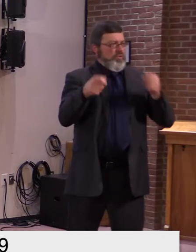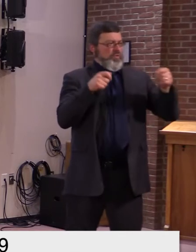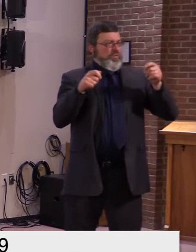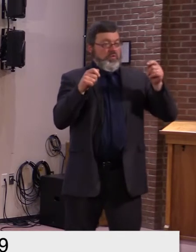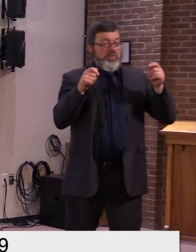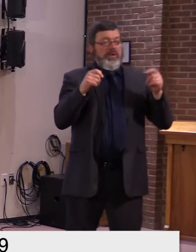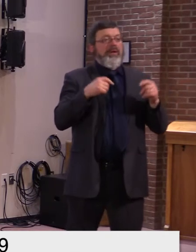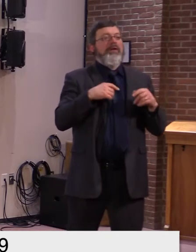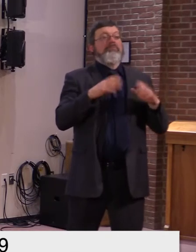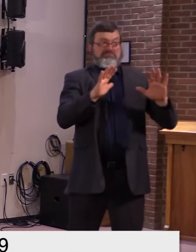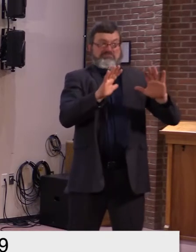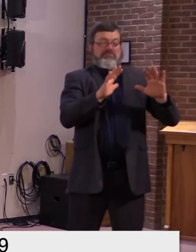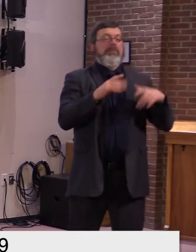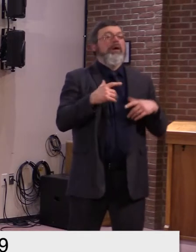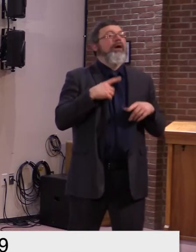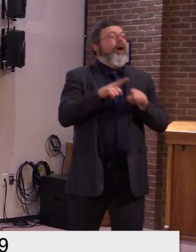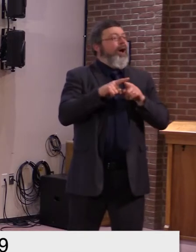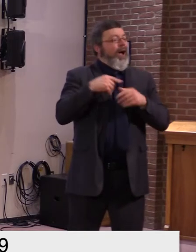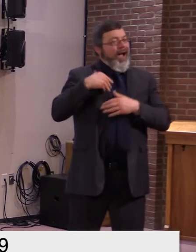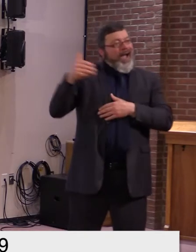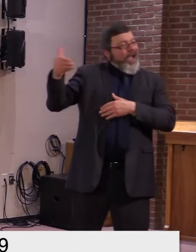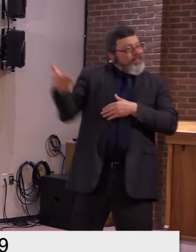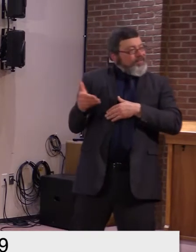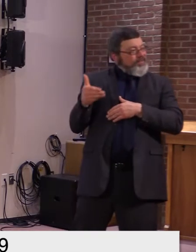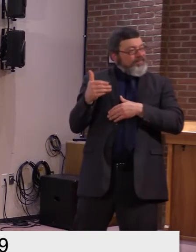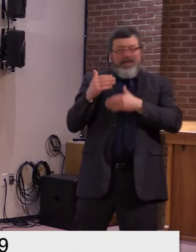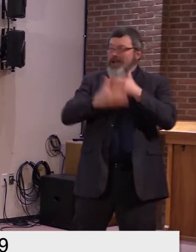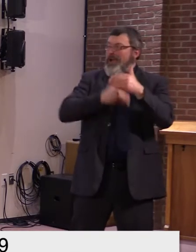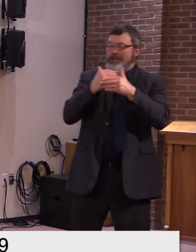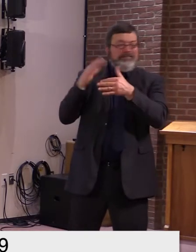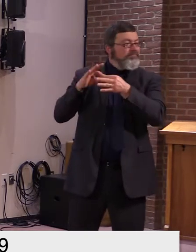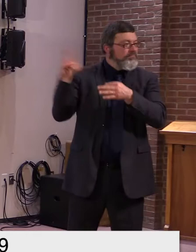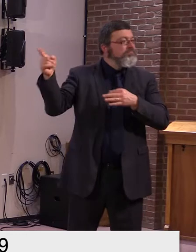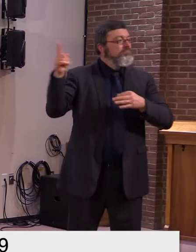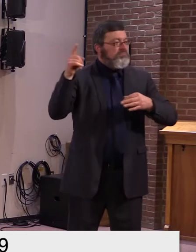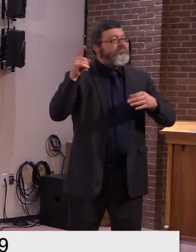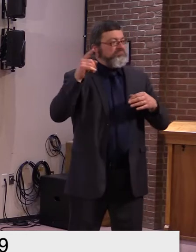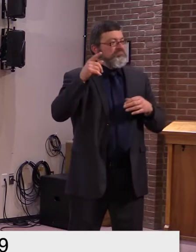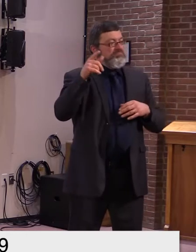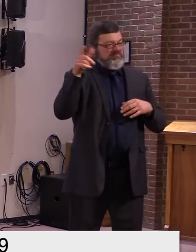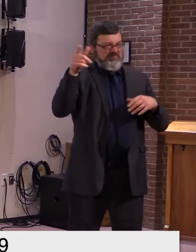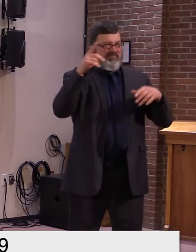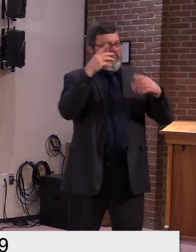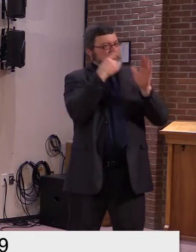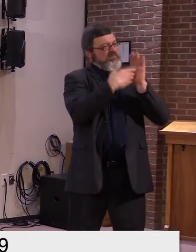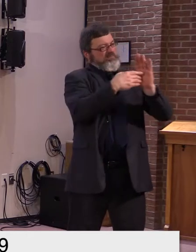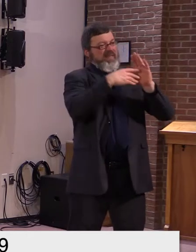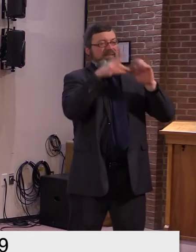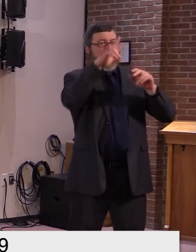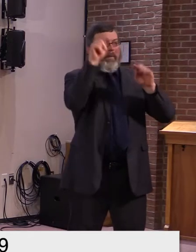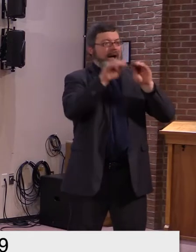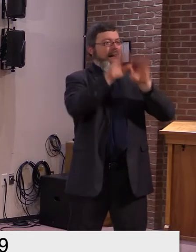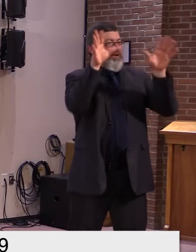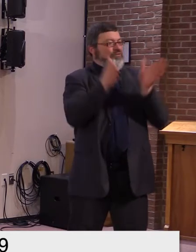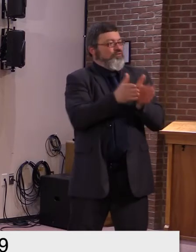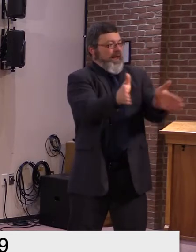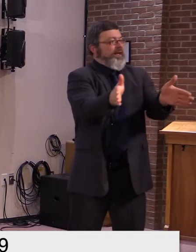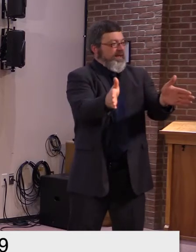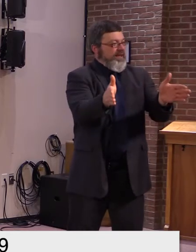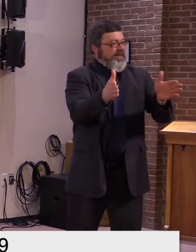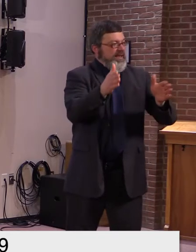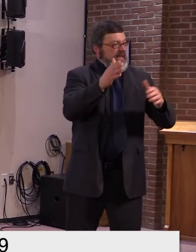the vaccine distribution continues and we see light at the end of the tunnel, we know we'll still be managing this virus over the months